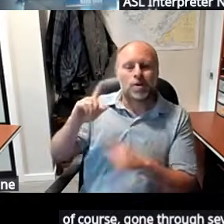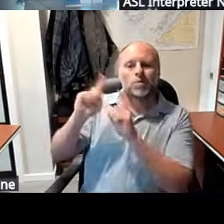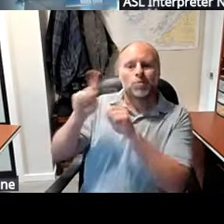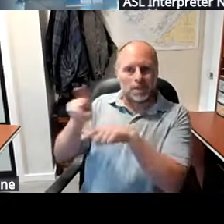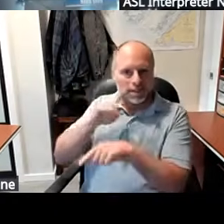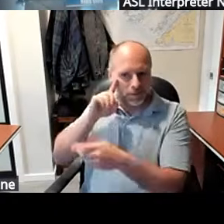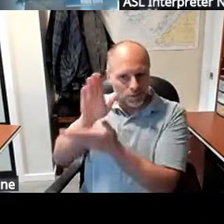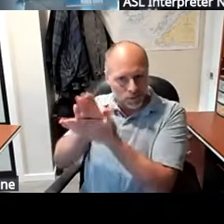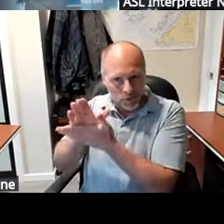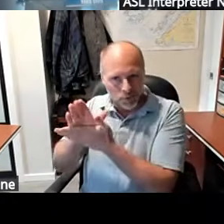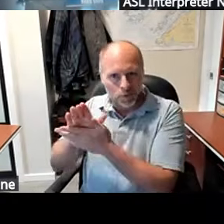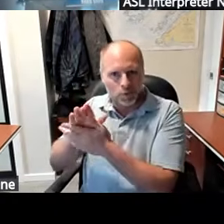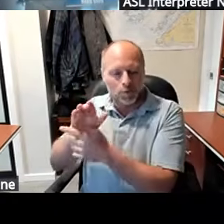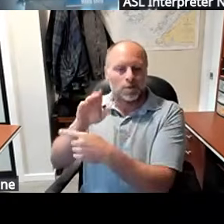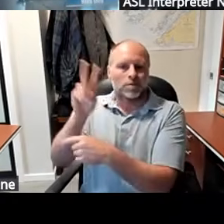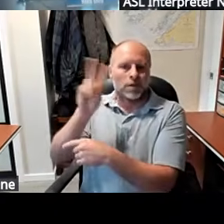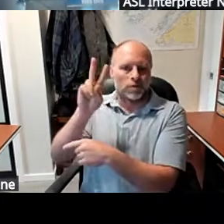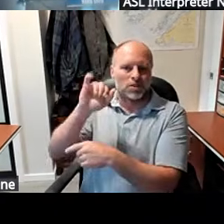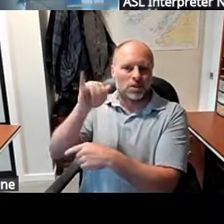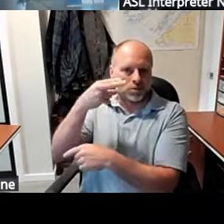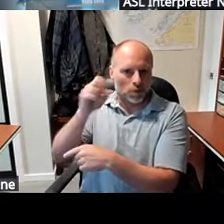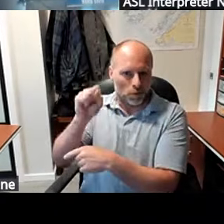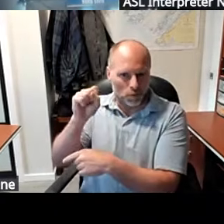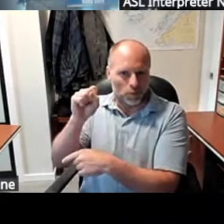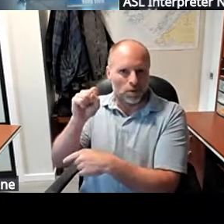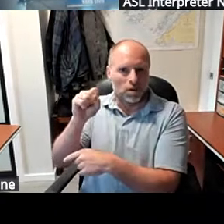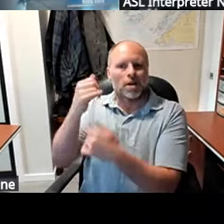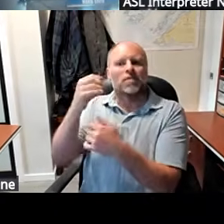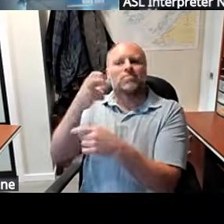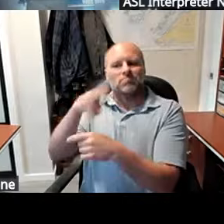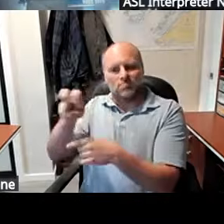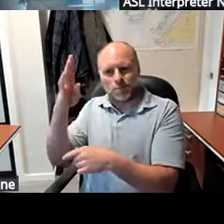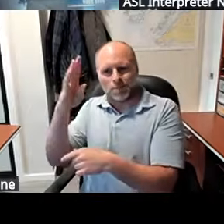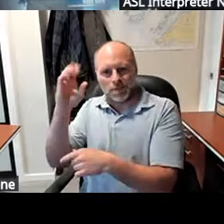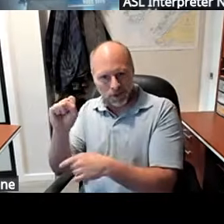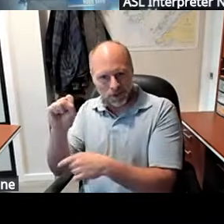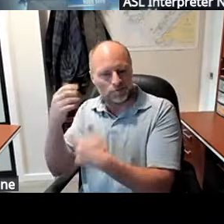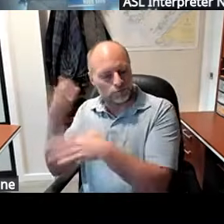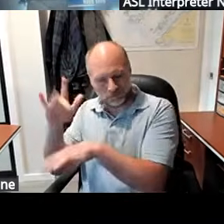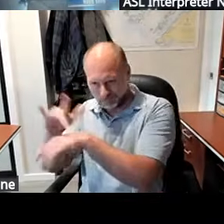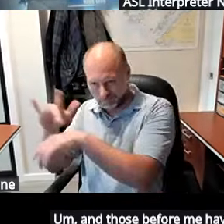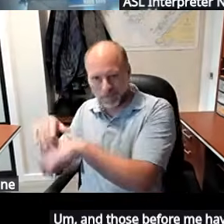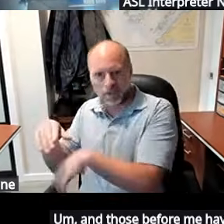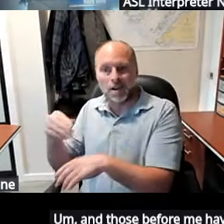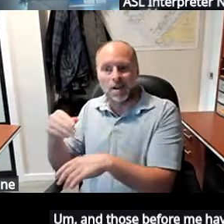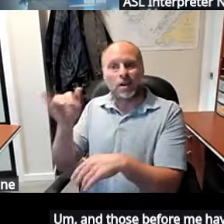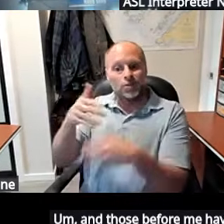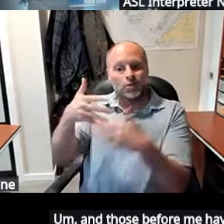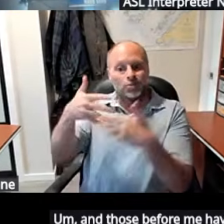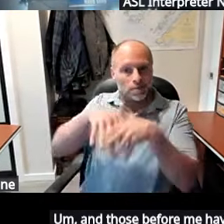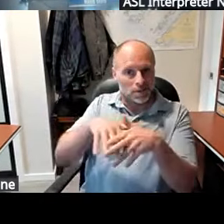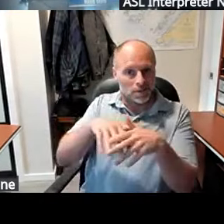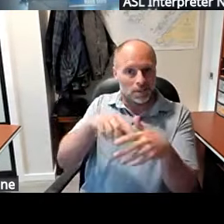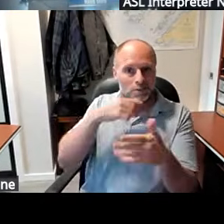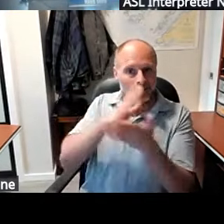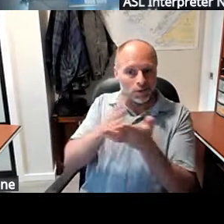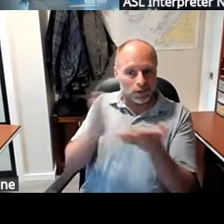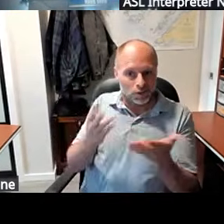And those before me have done so as well. I went to a deaf school at Jericho Hill School and then transferred